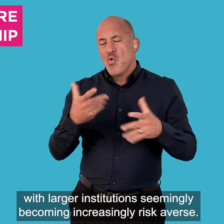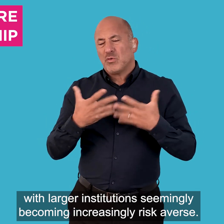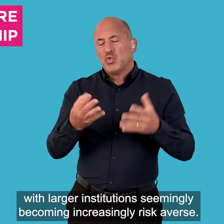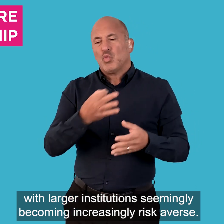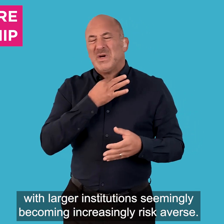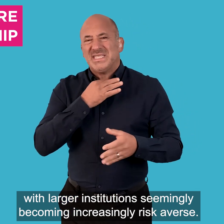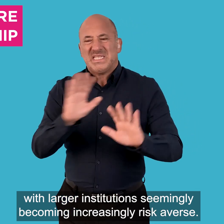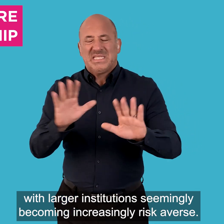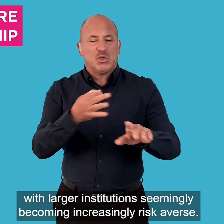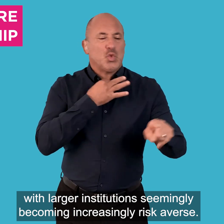risk-averse.